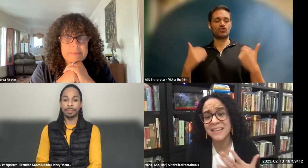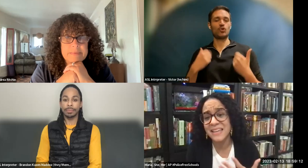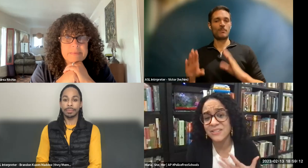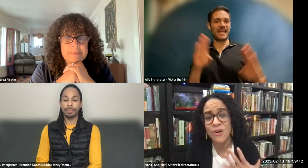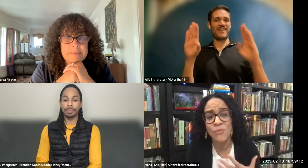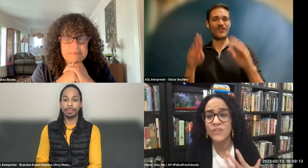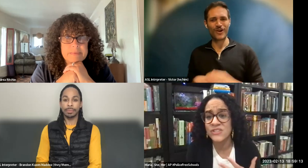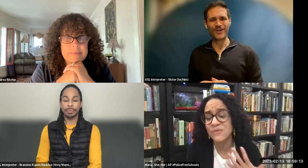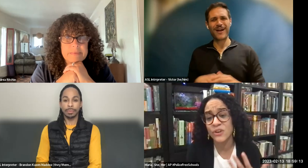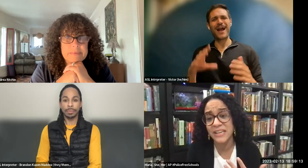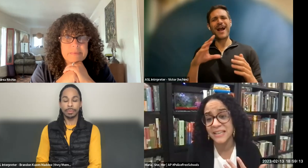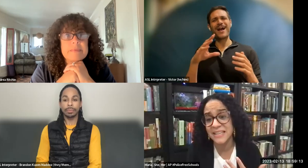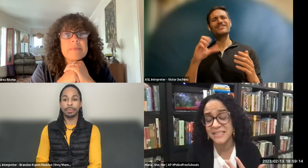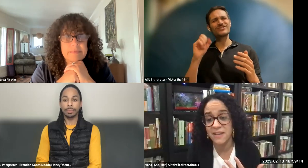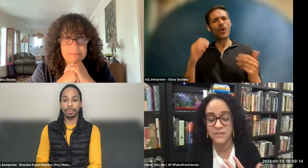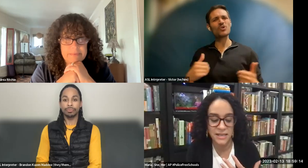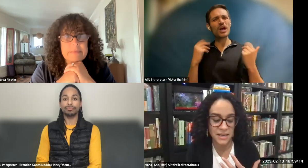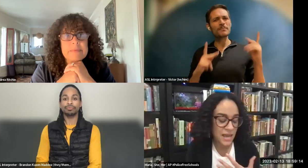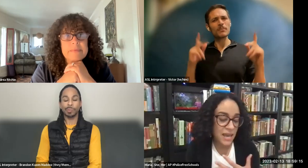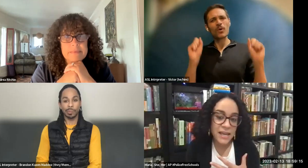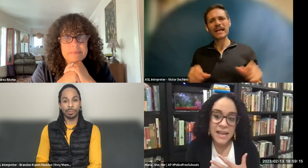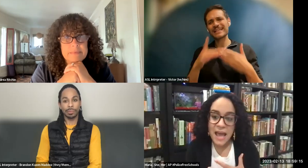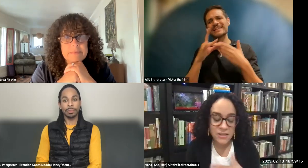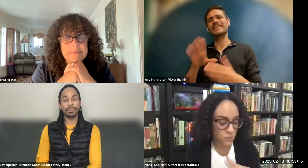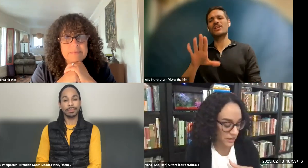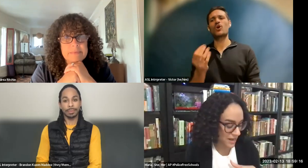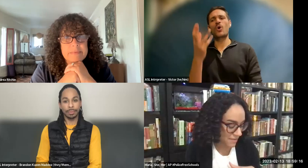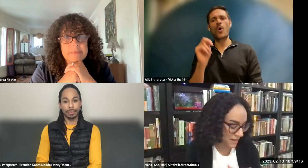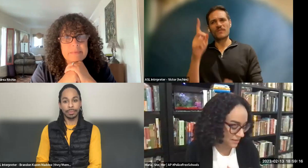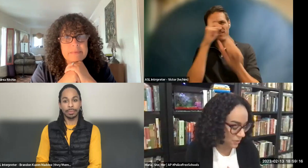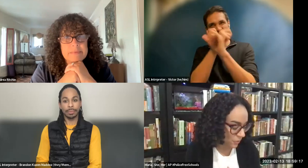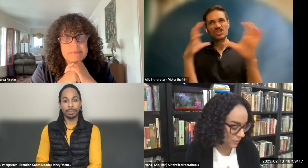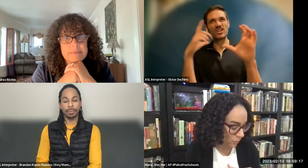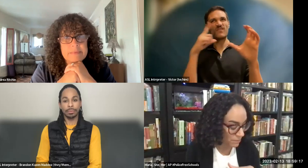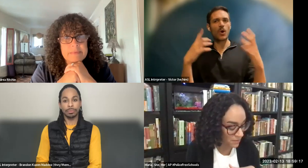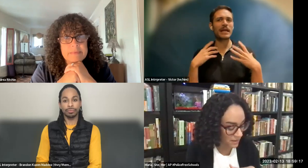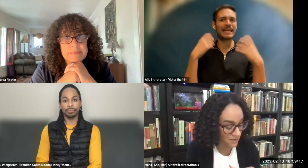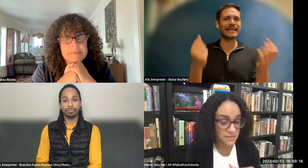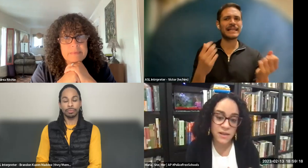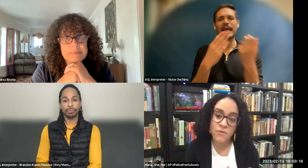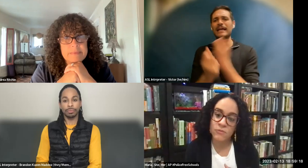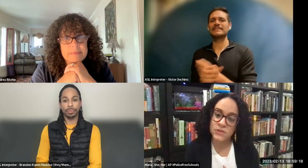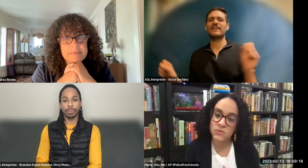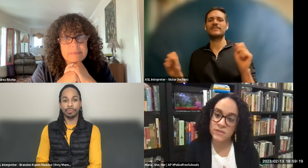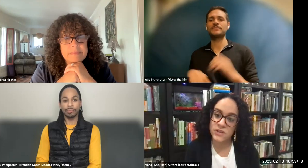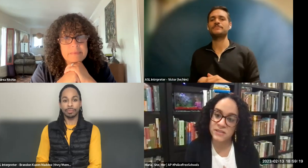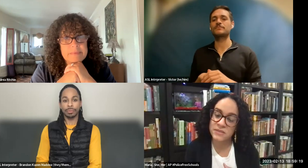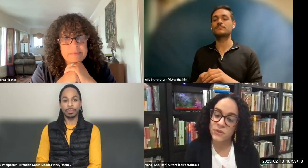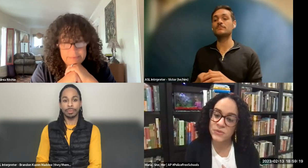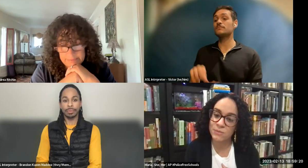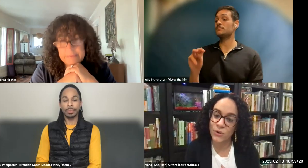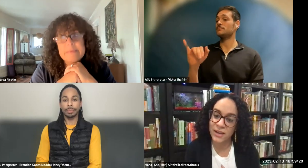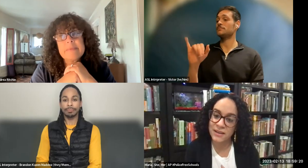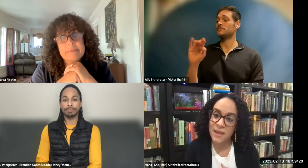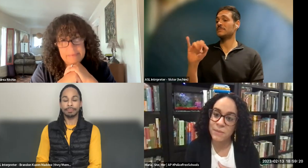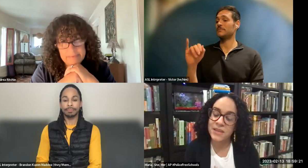create and lead their own visions for healing and safety. And I just want to name that I think what Mimi Kim said around restorative justice